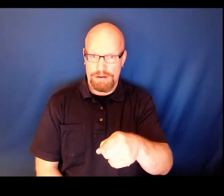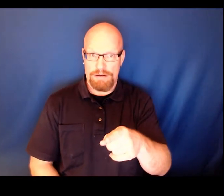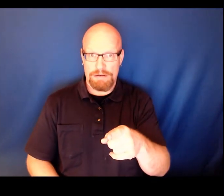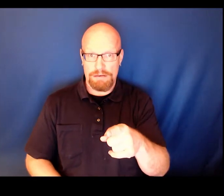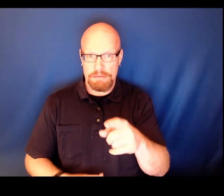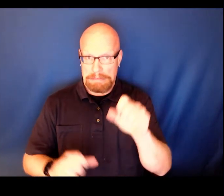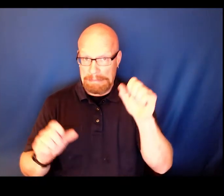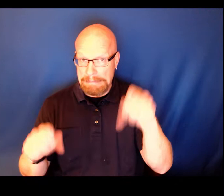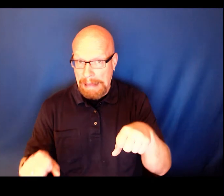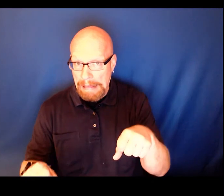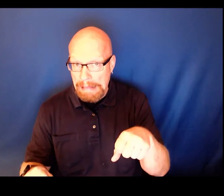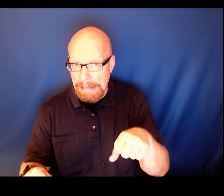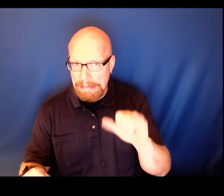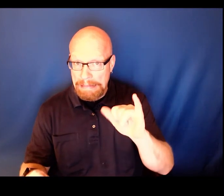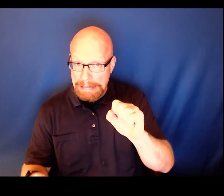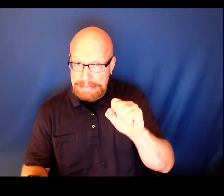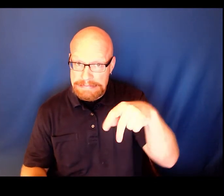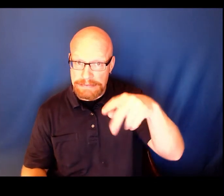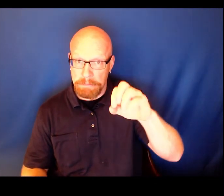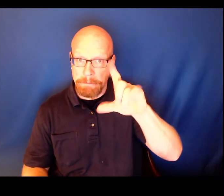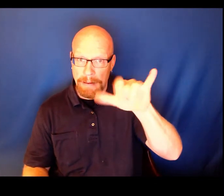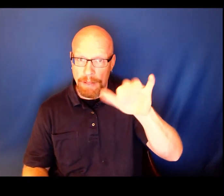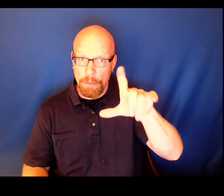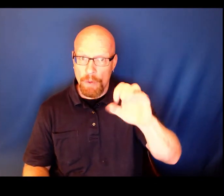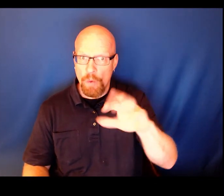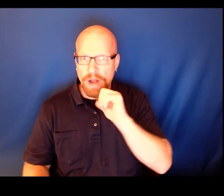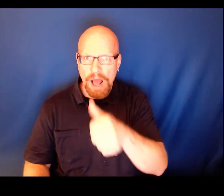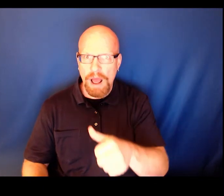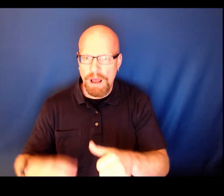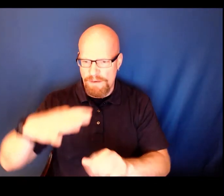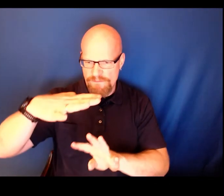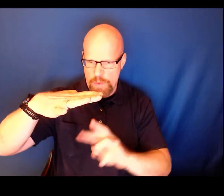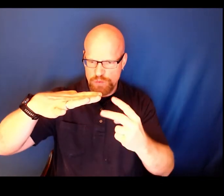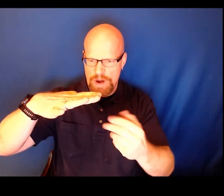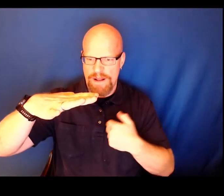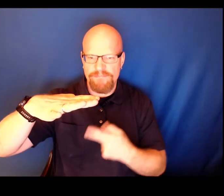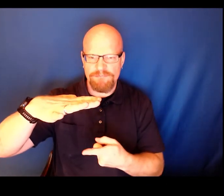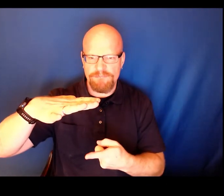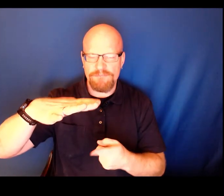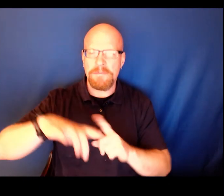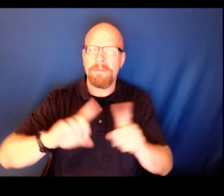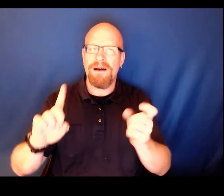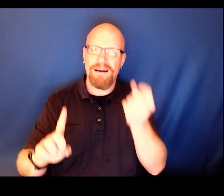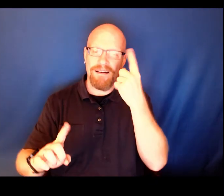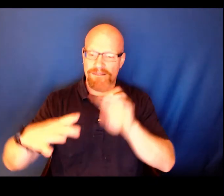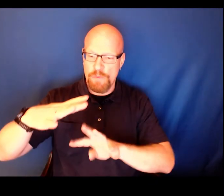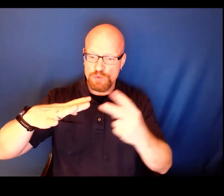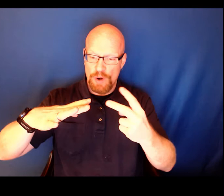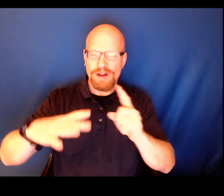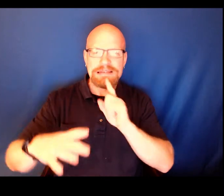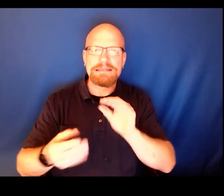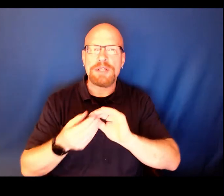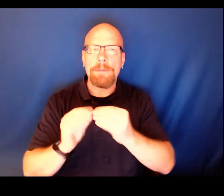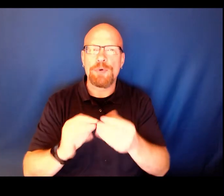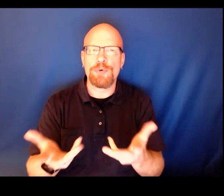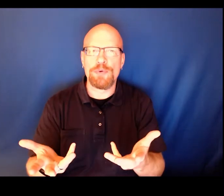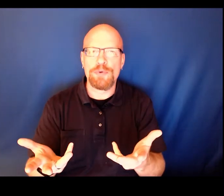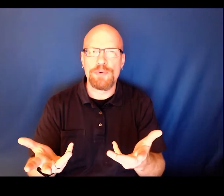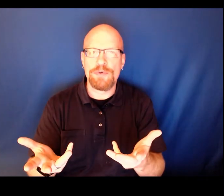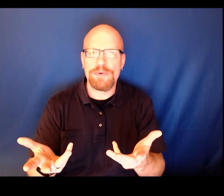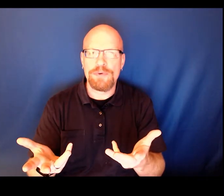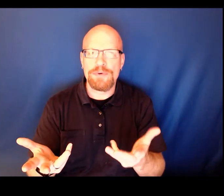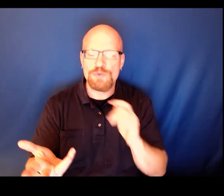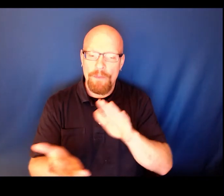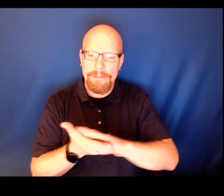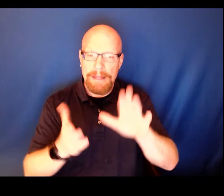So is this a polynomial or is it not? Has it disqualified for some reason? It has 4 squared in the